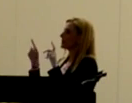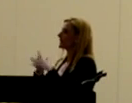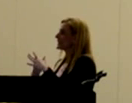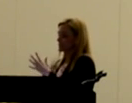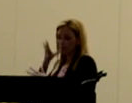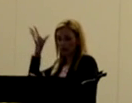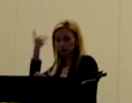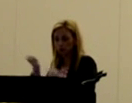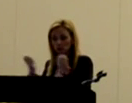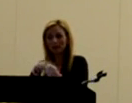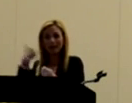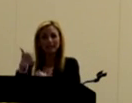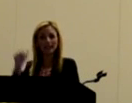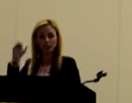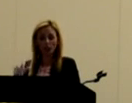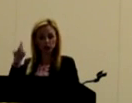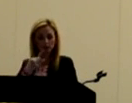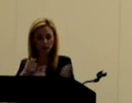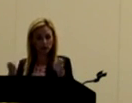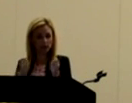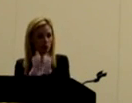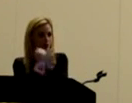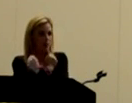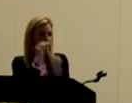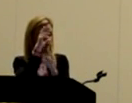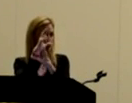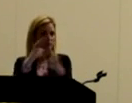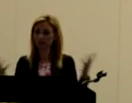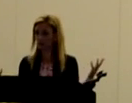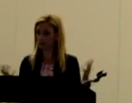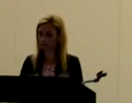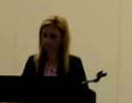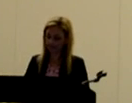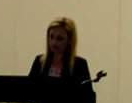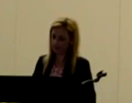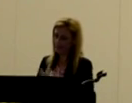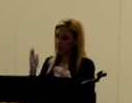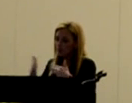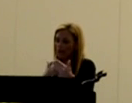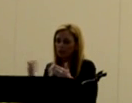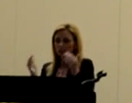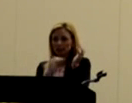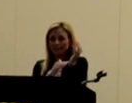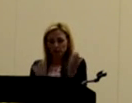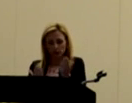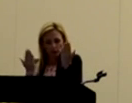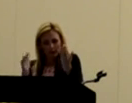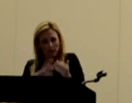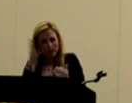From the beginning, my parents treated me as any child should be treated, with love and respect. Though doctors suggested to my parents